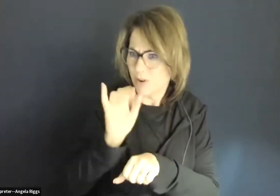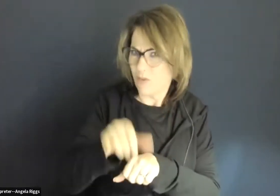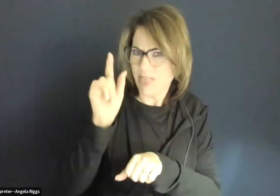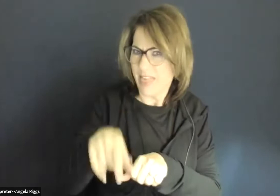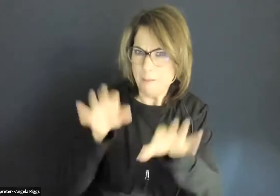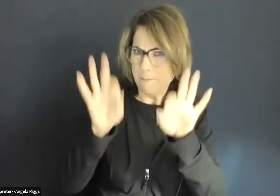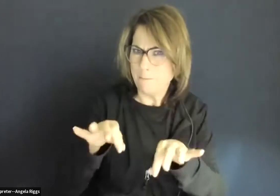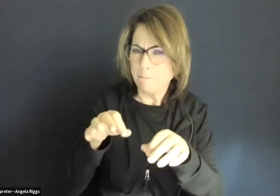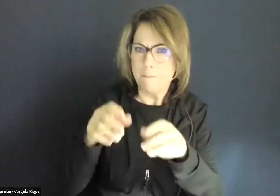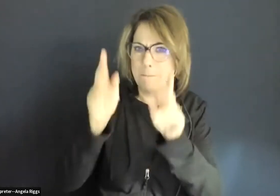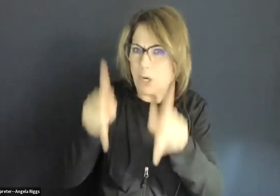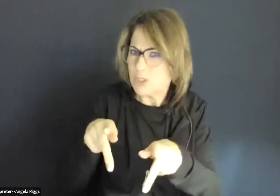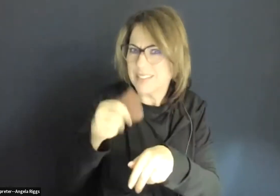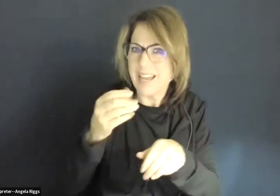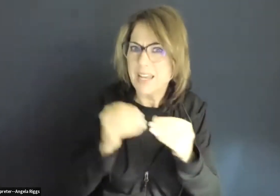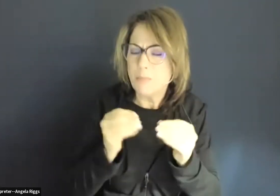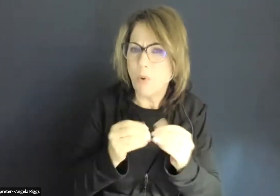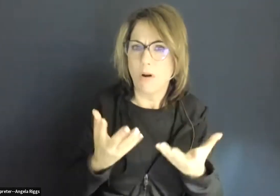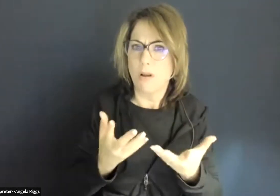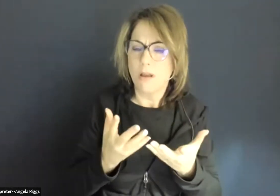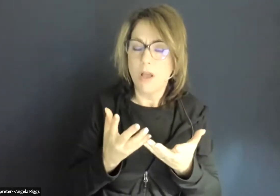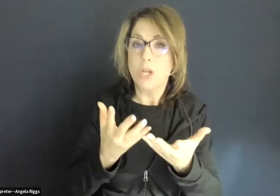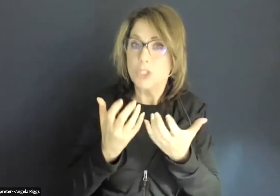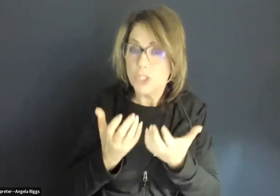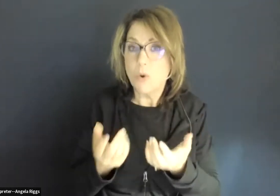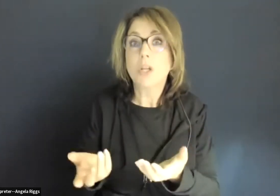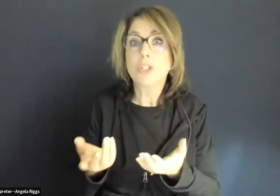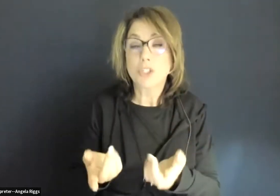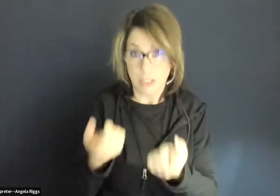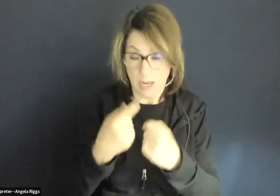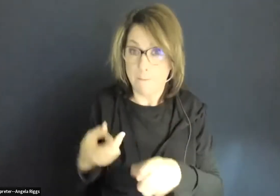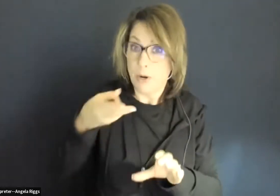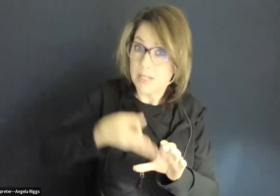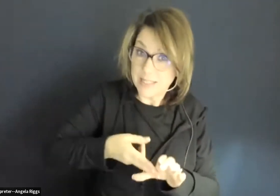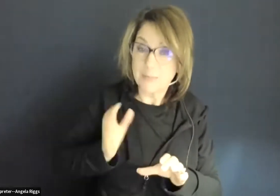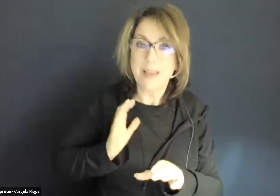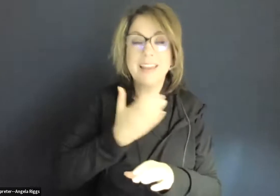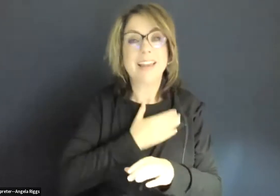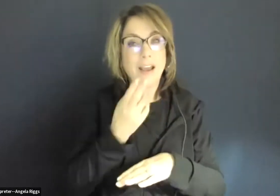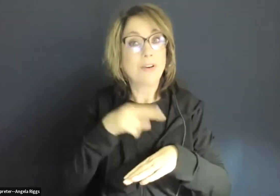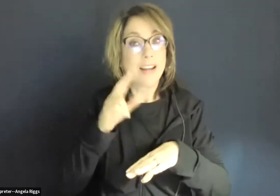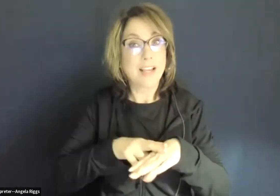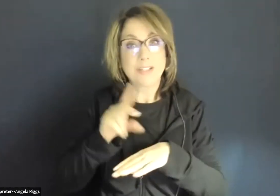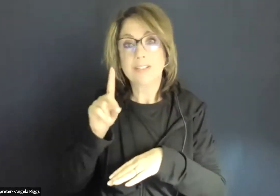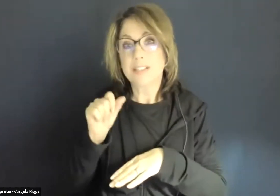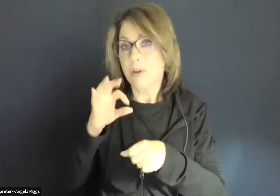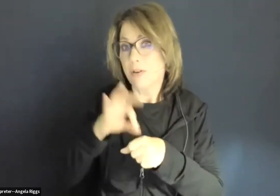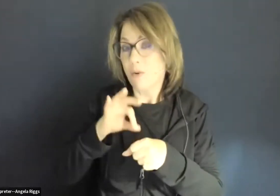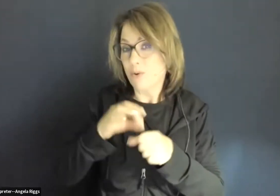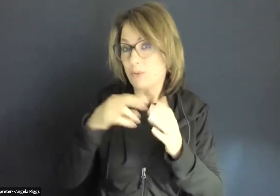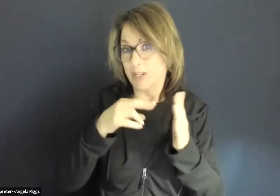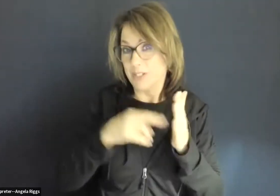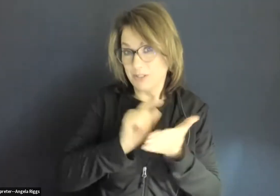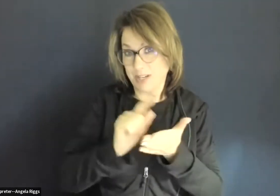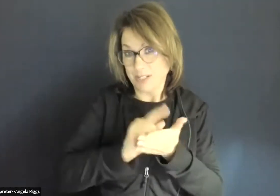anymore. But she did come to and participate in our National Disability Voter Registration Week